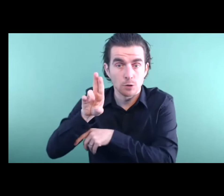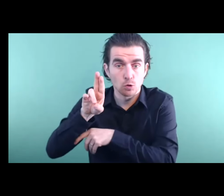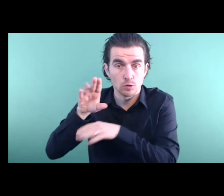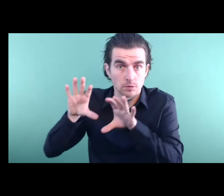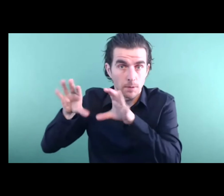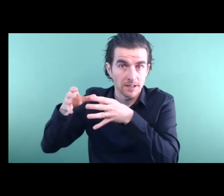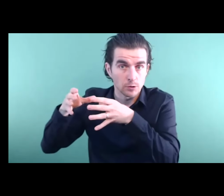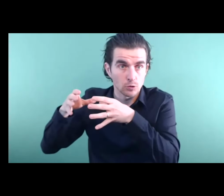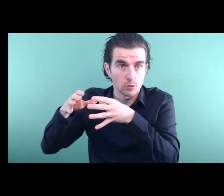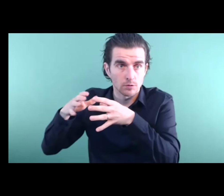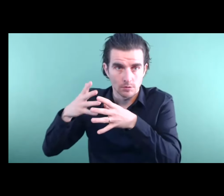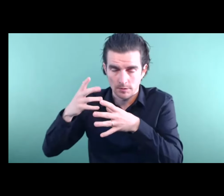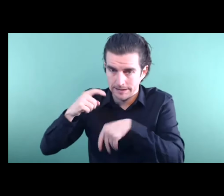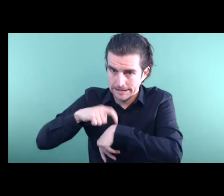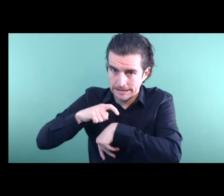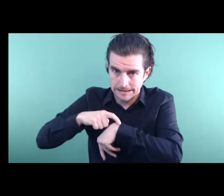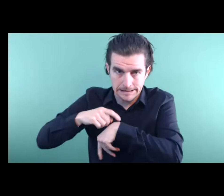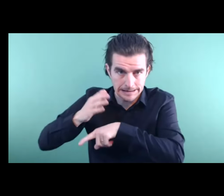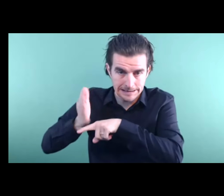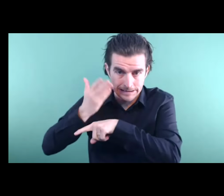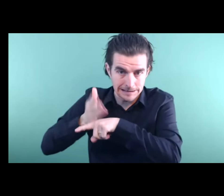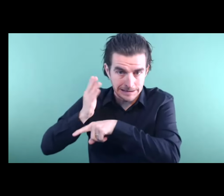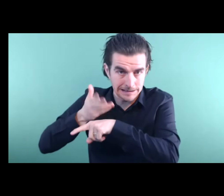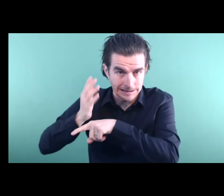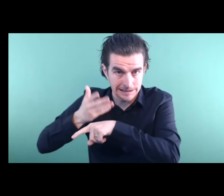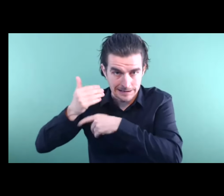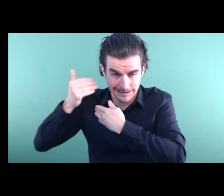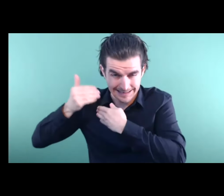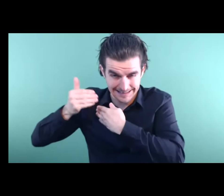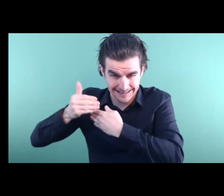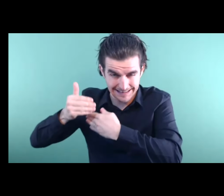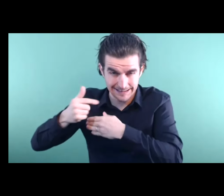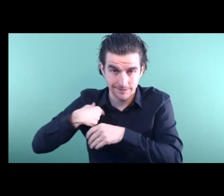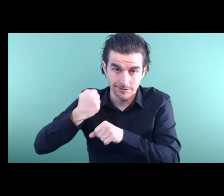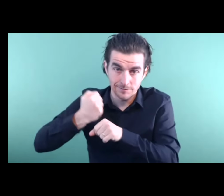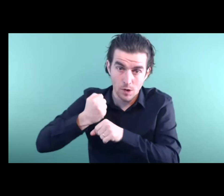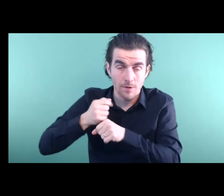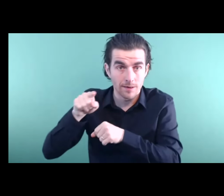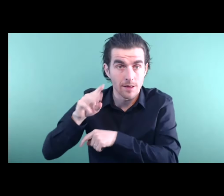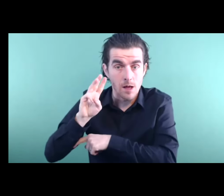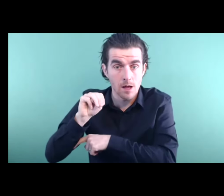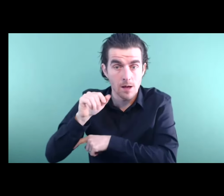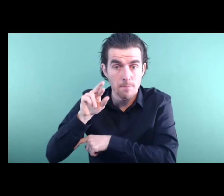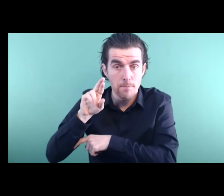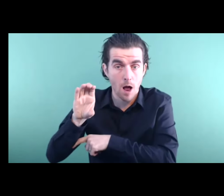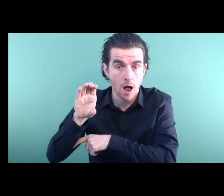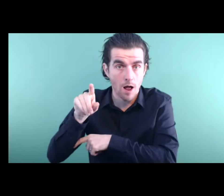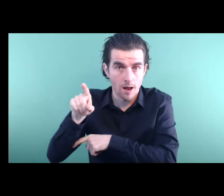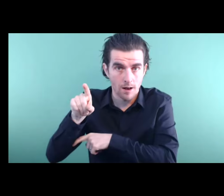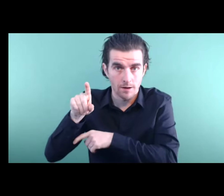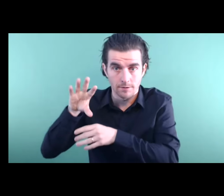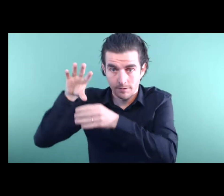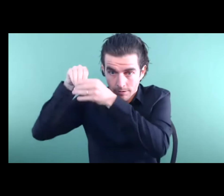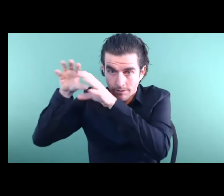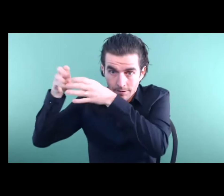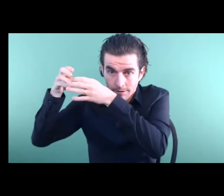timelines. Sometimes we will have a conversation and you know, you might be saying, well, let's pull together, you